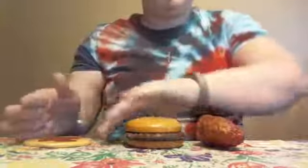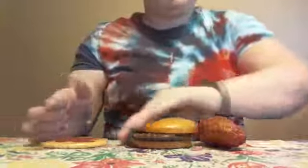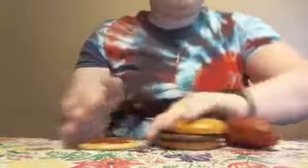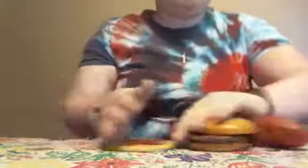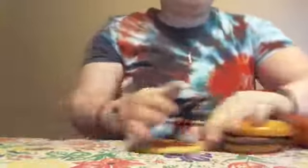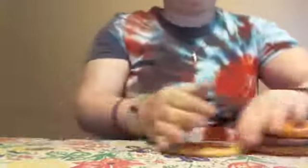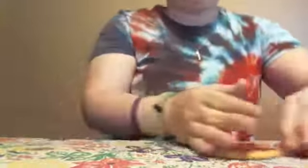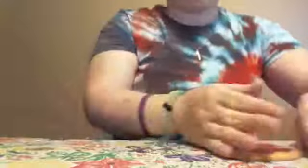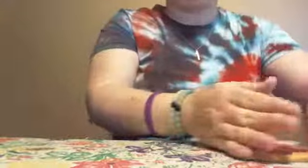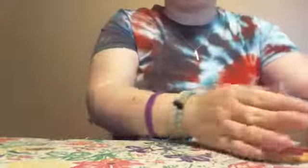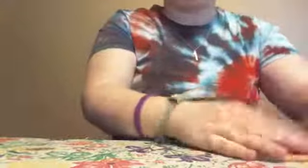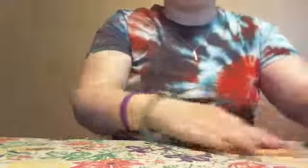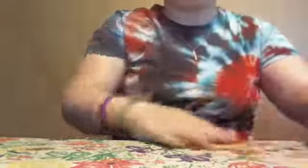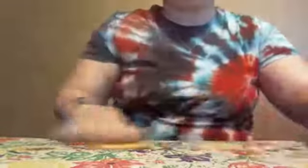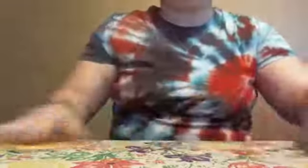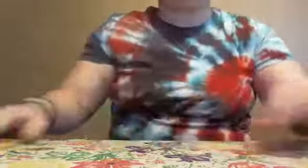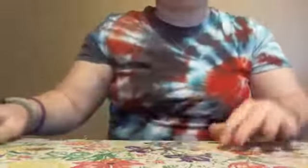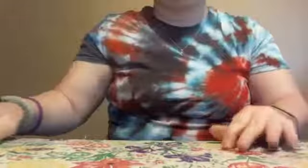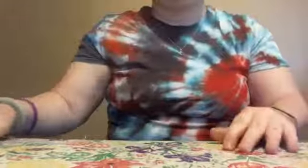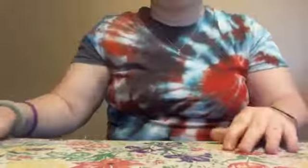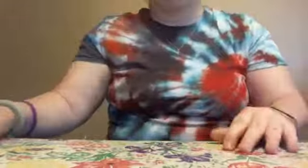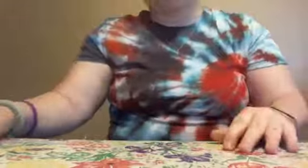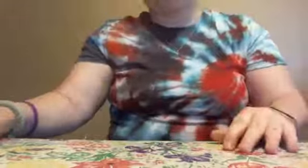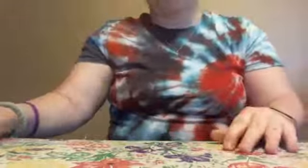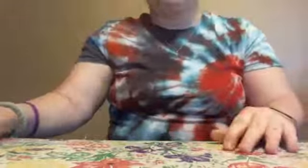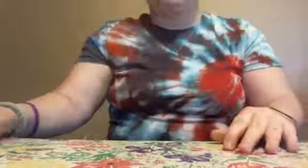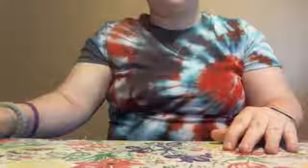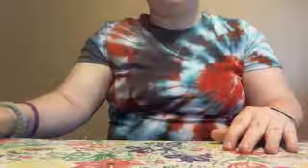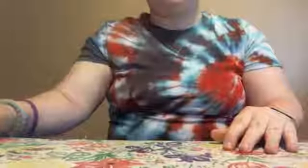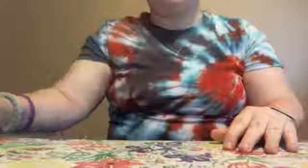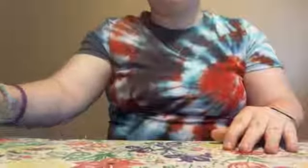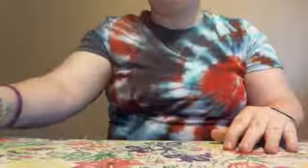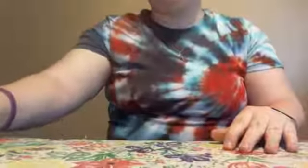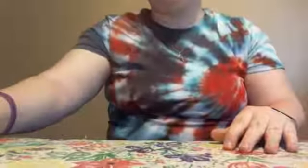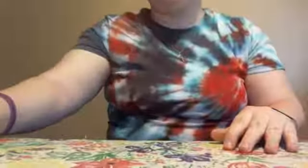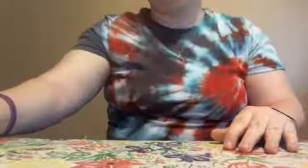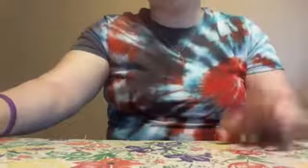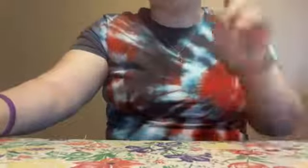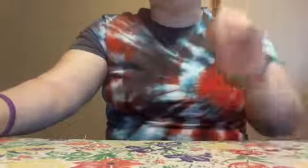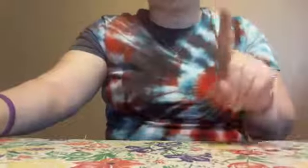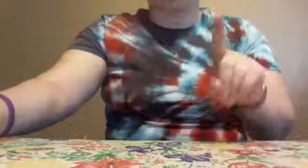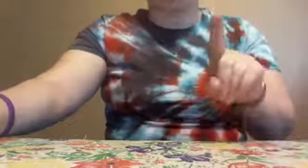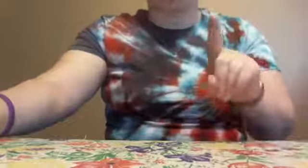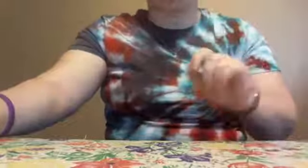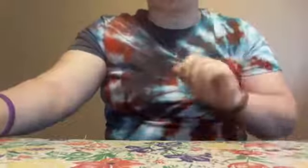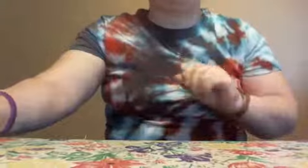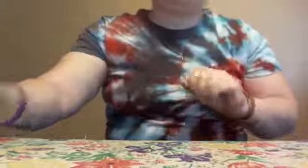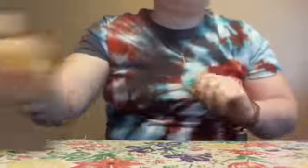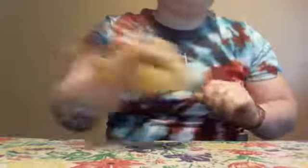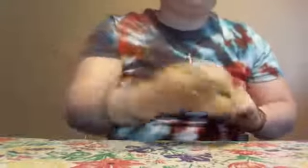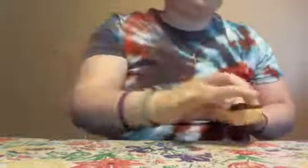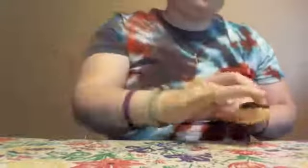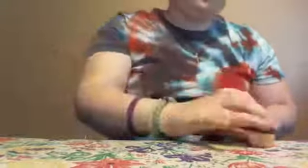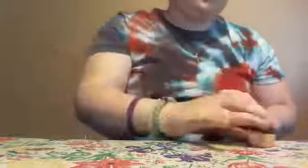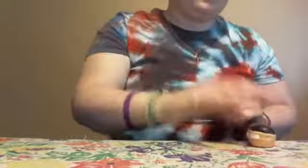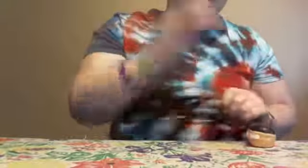And gone. Okay, now I'm going to do one last one. And I want